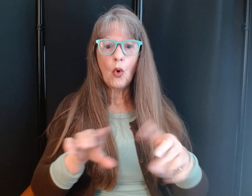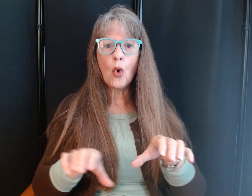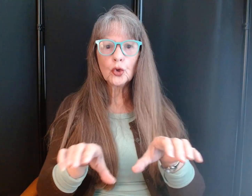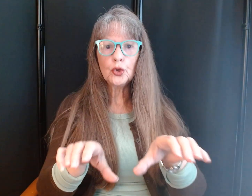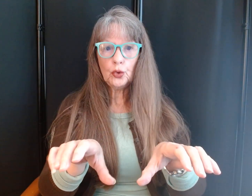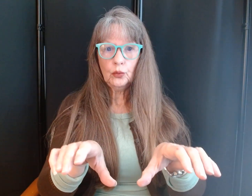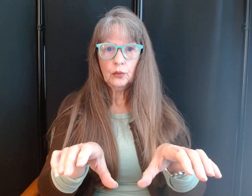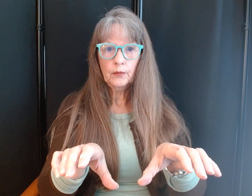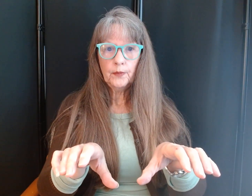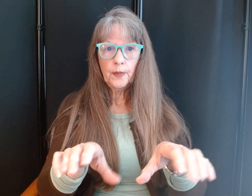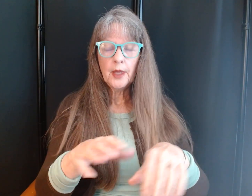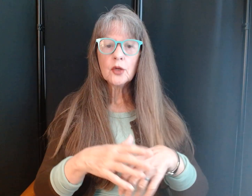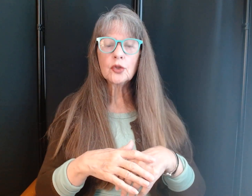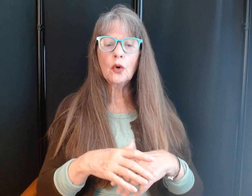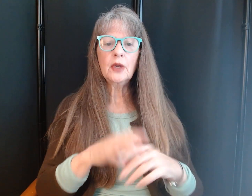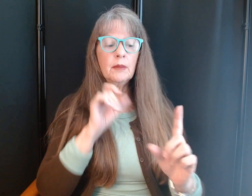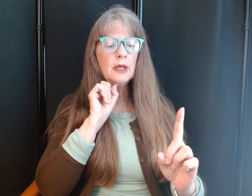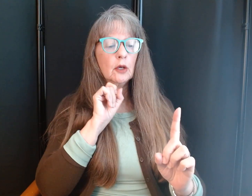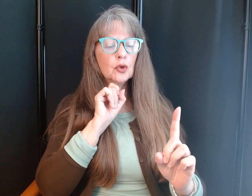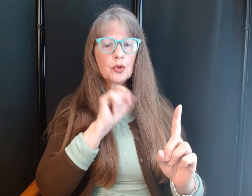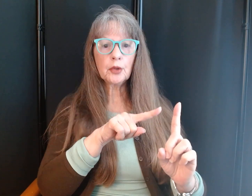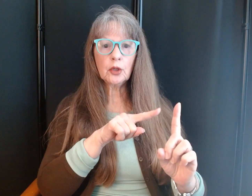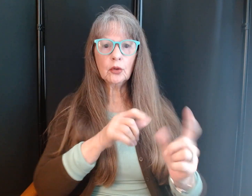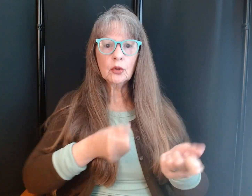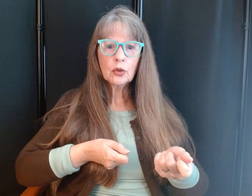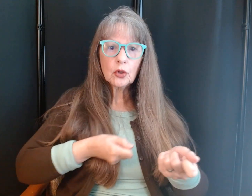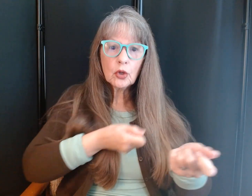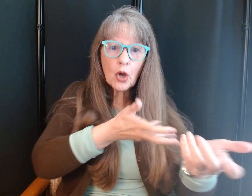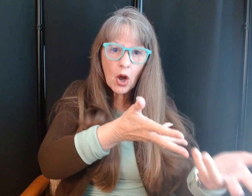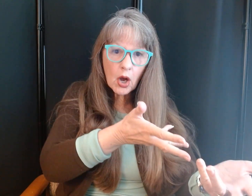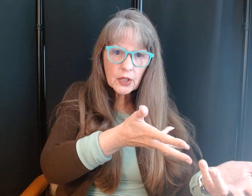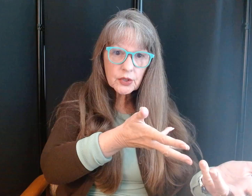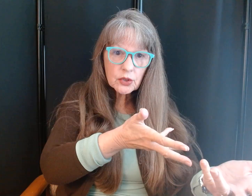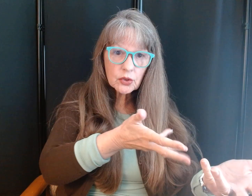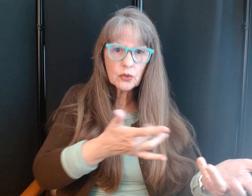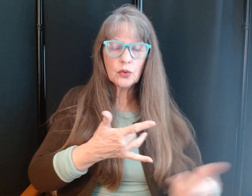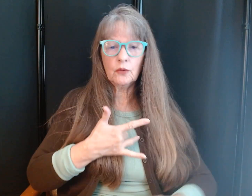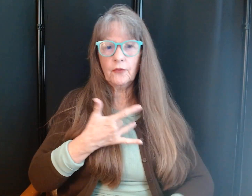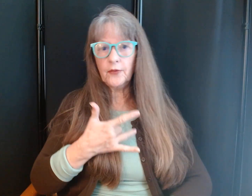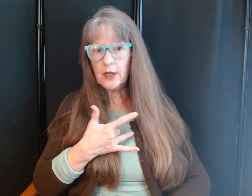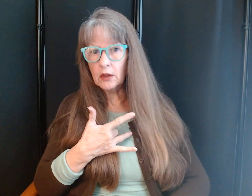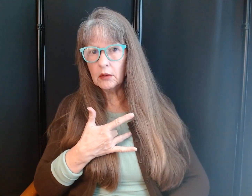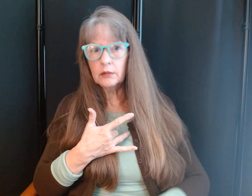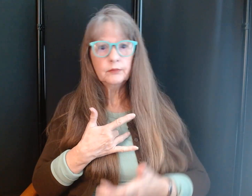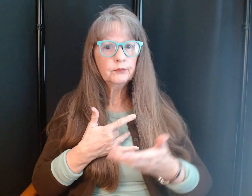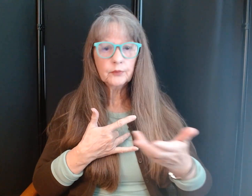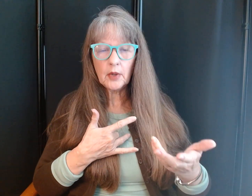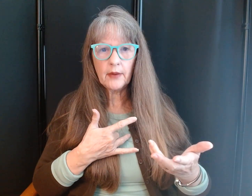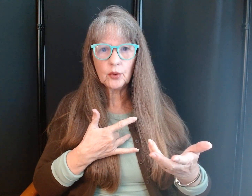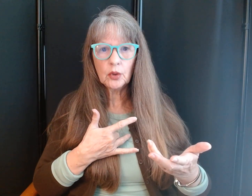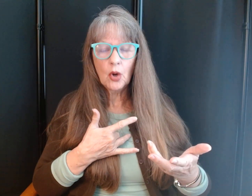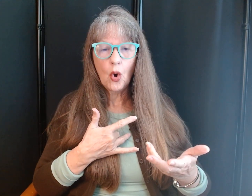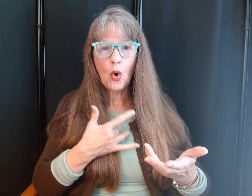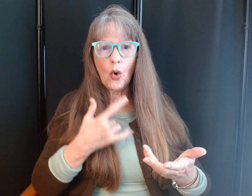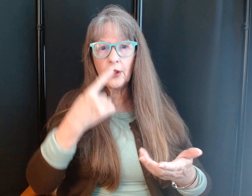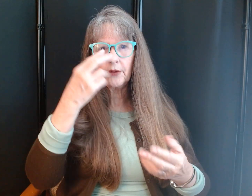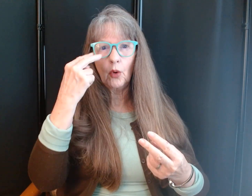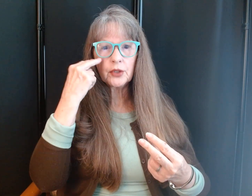or do. So it can be a trigger causes you to feel whatever or to